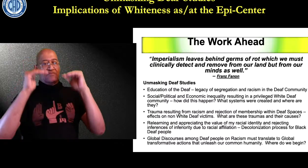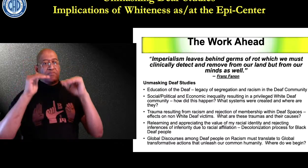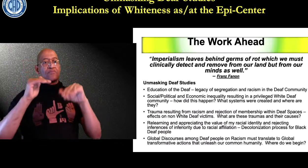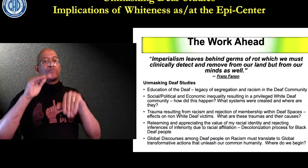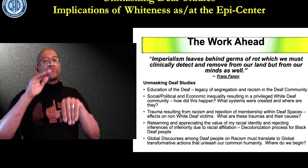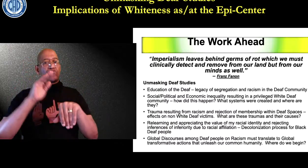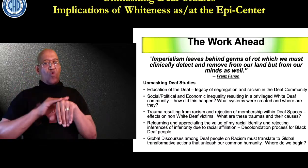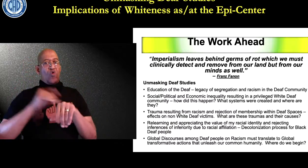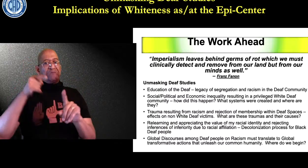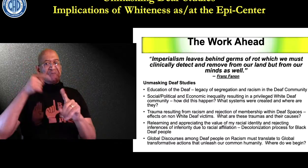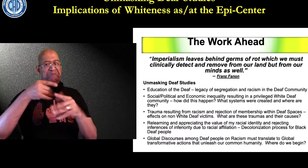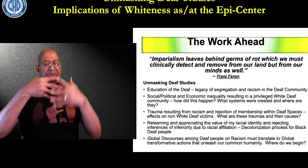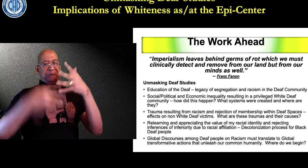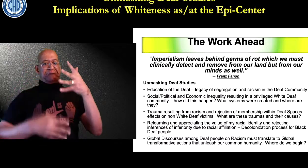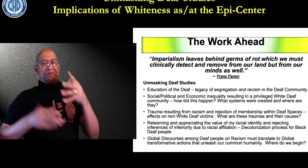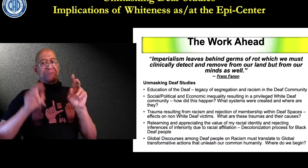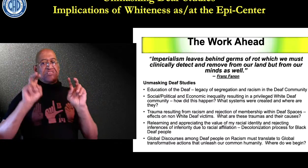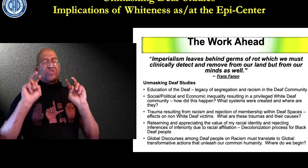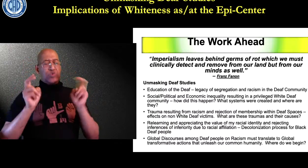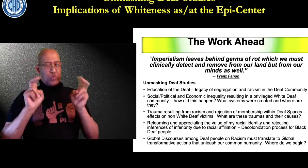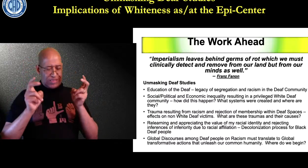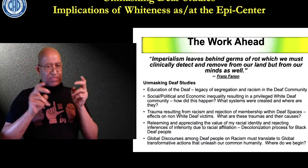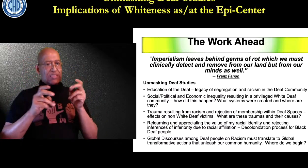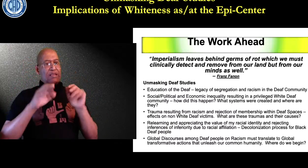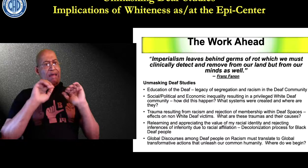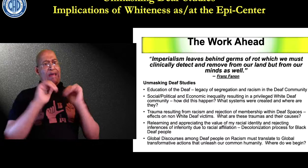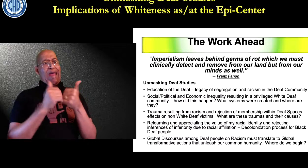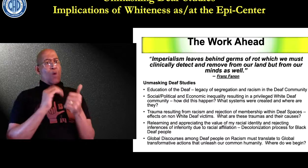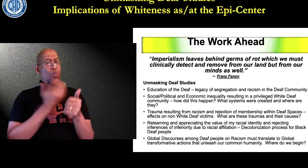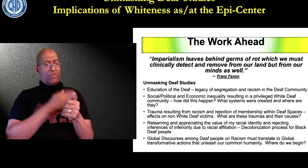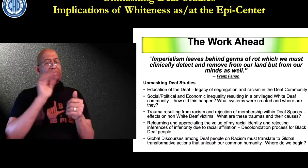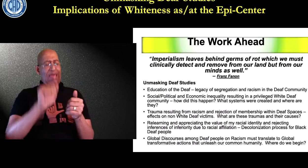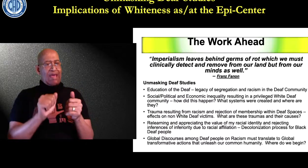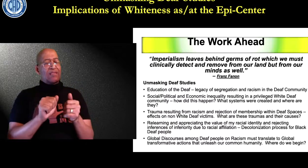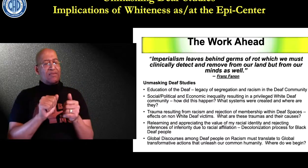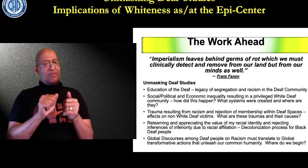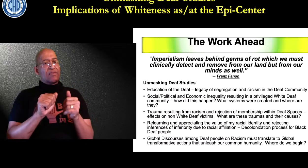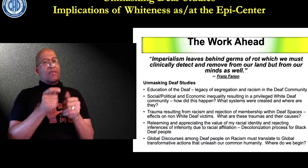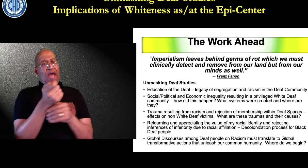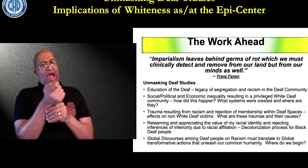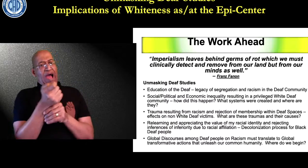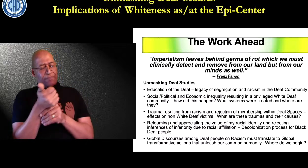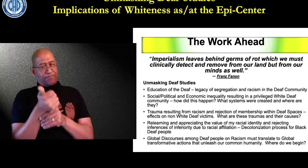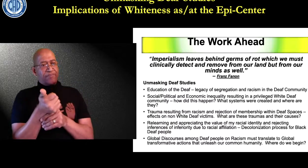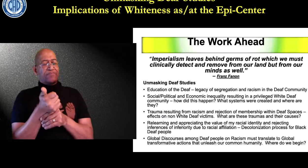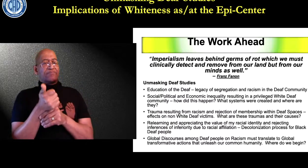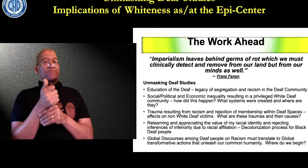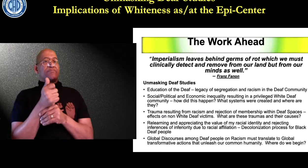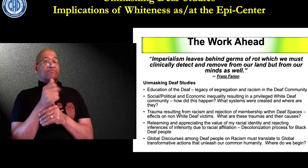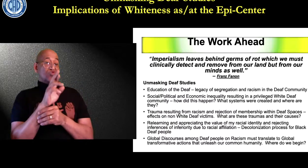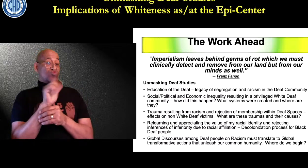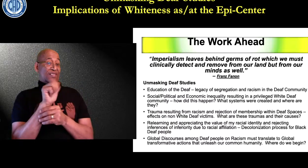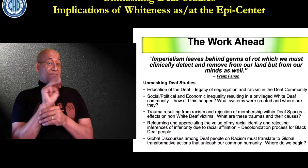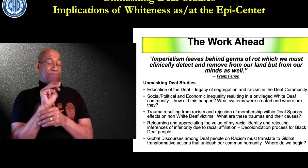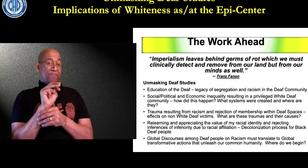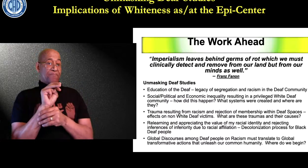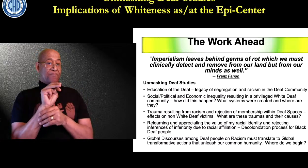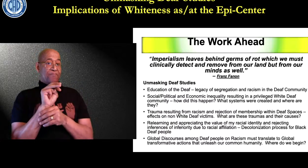what that is. You'll be able to learn in that. And there's different levels when it comes to that. And how can we get